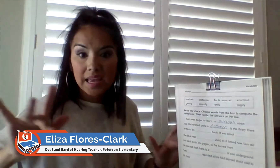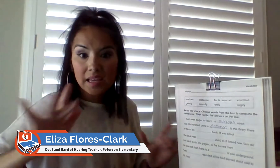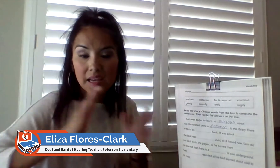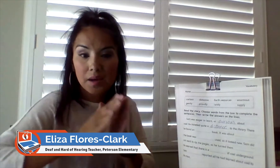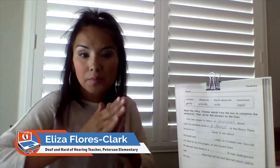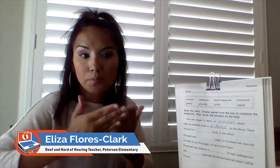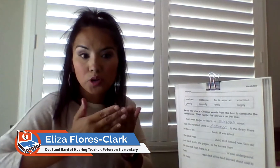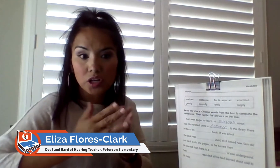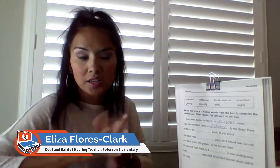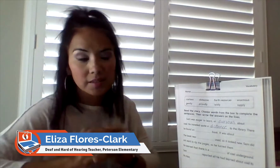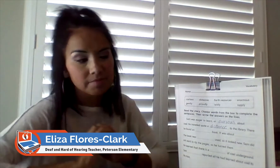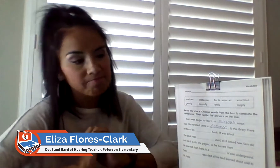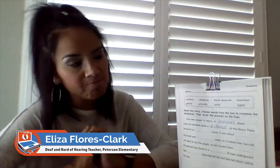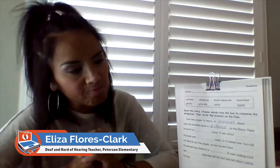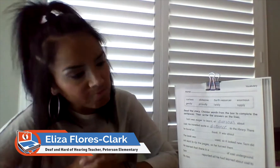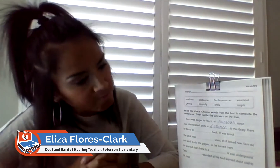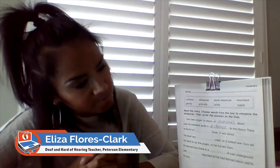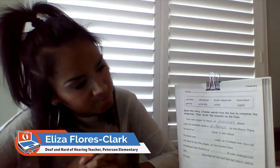blank book.